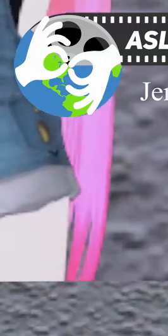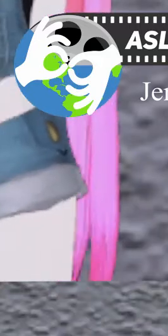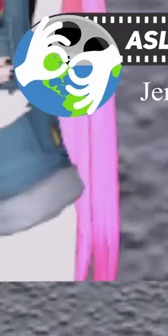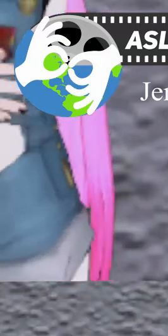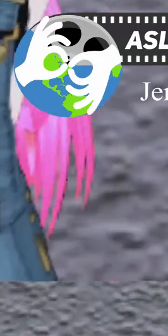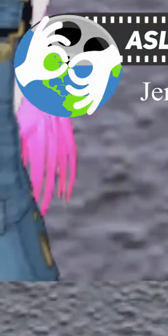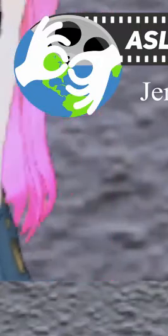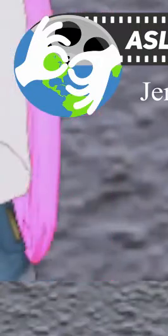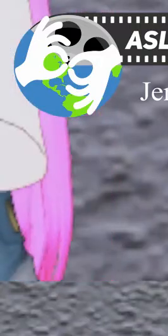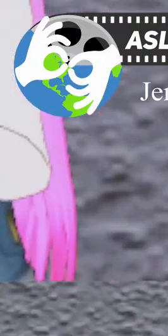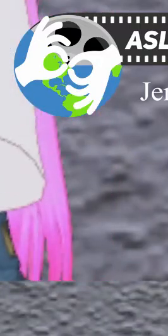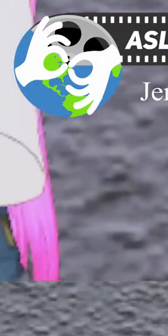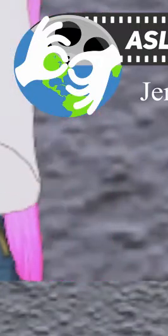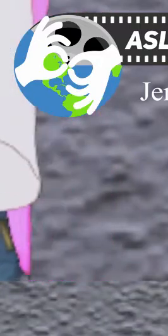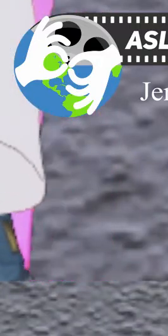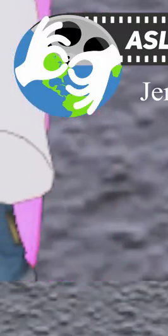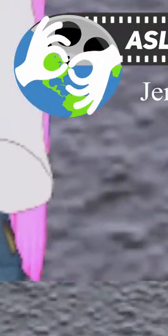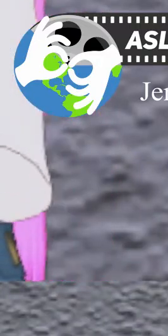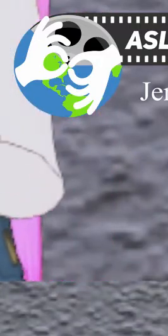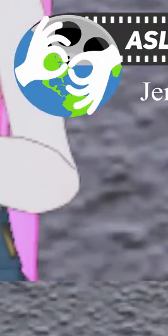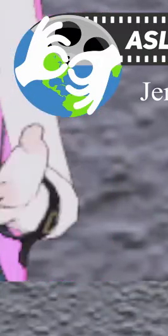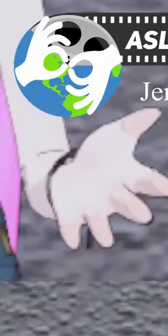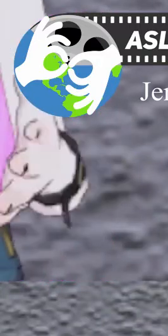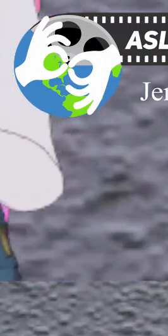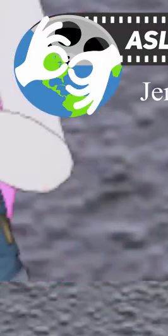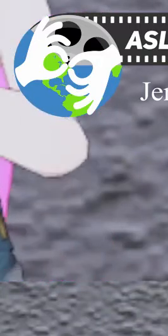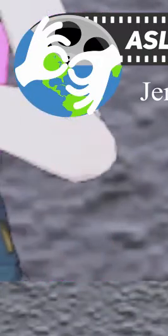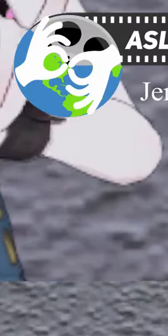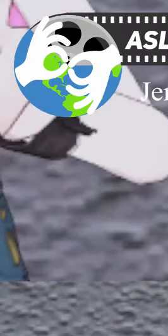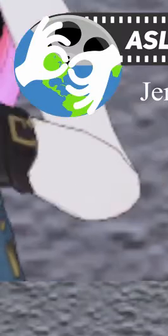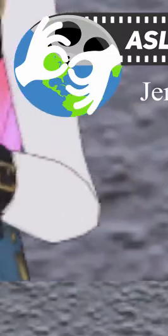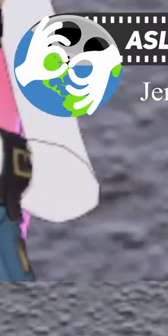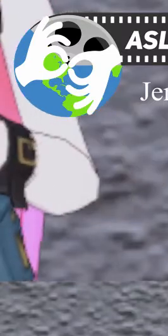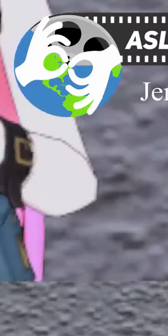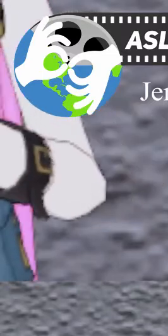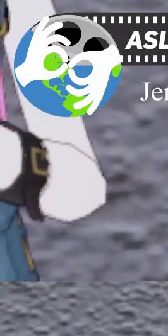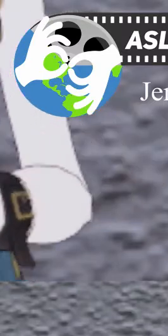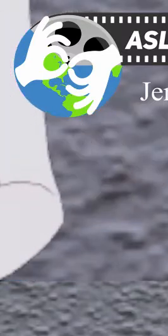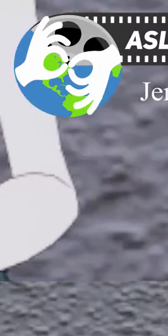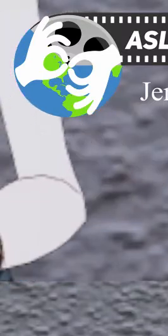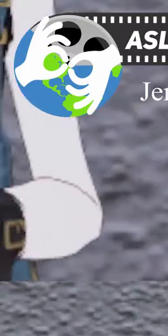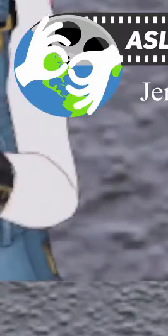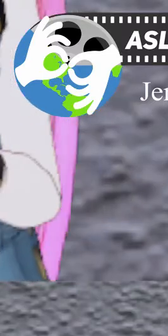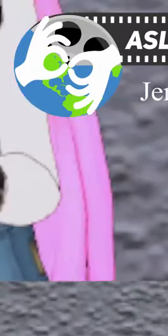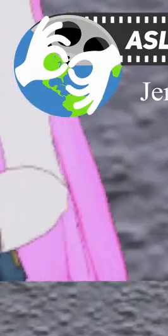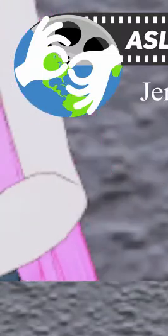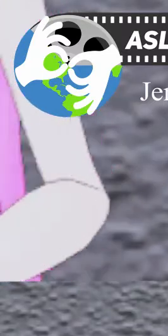if there's dorms there, then you would be saying I like living there, and it's 2 eye hands, and you go like that, or just deaf school.